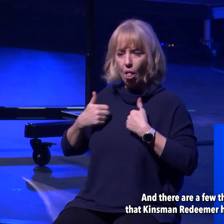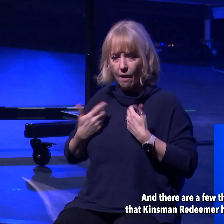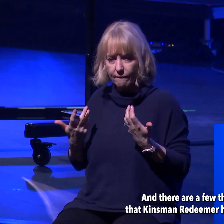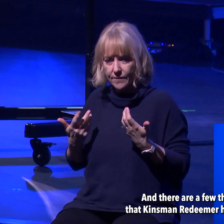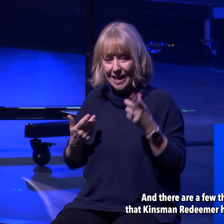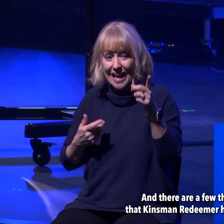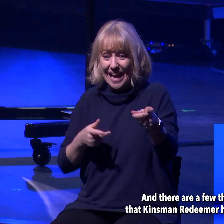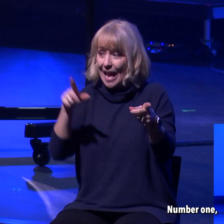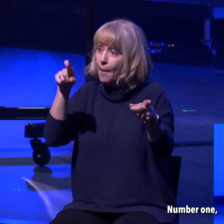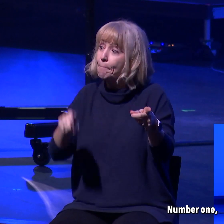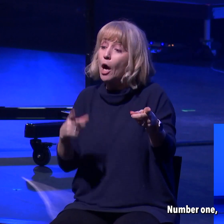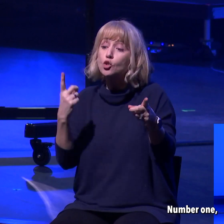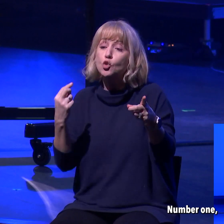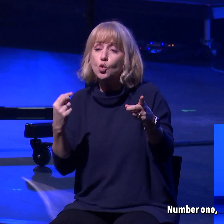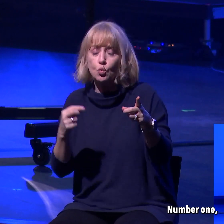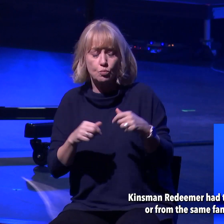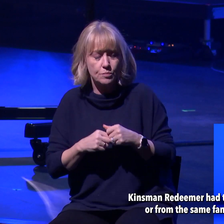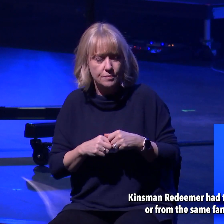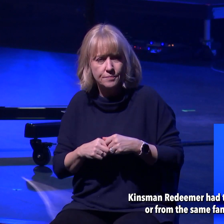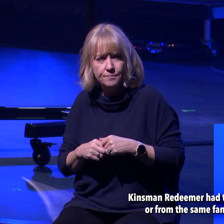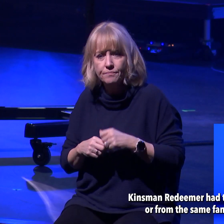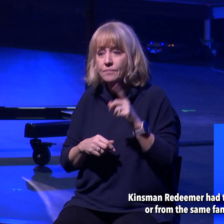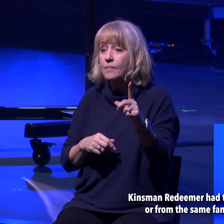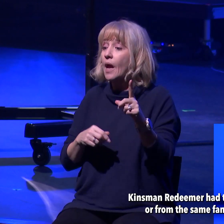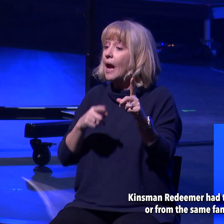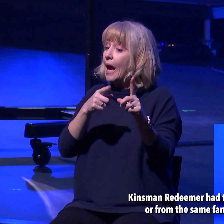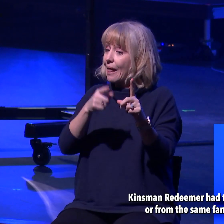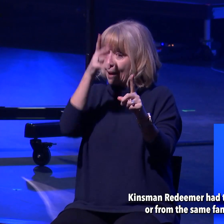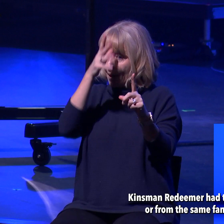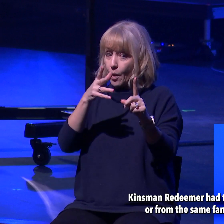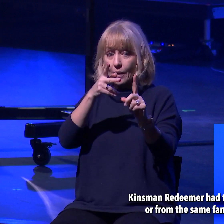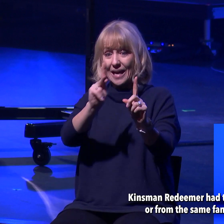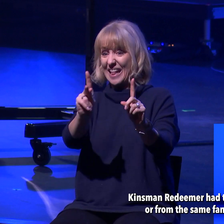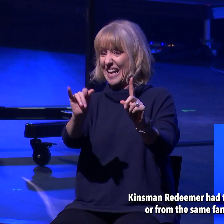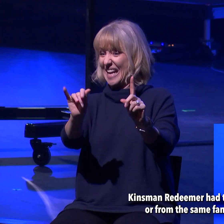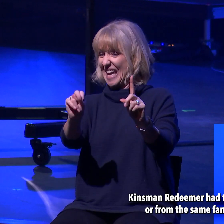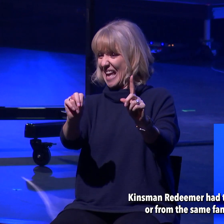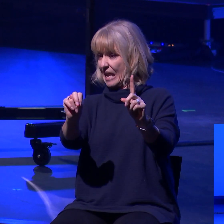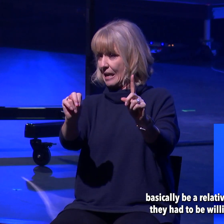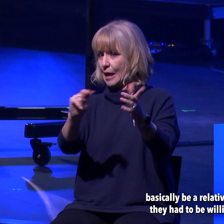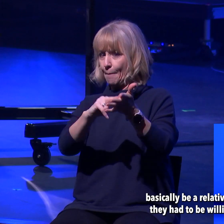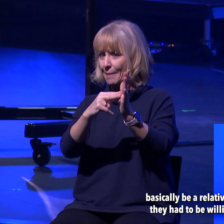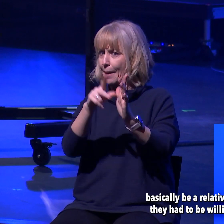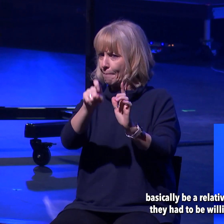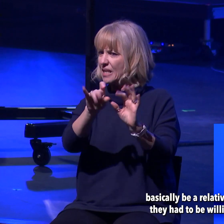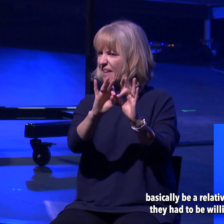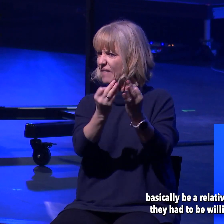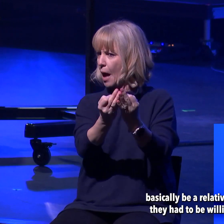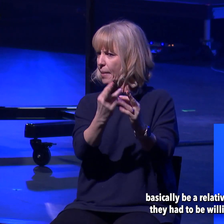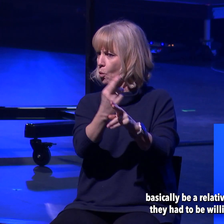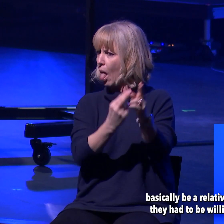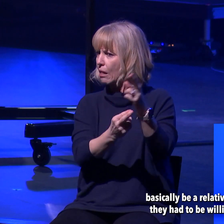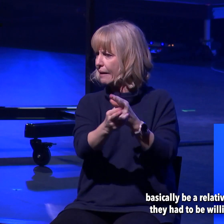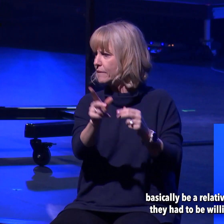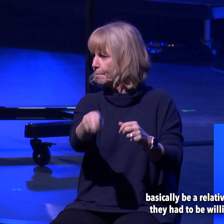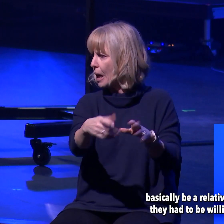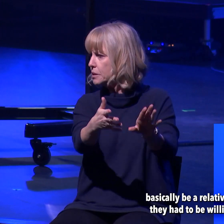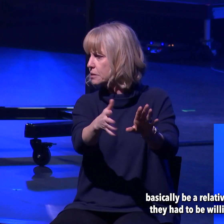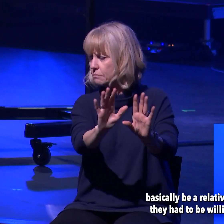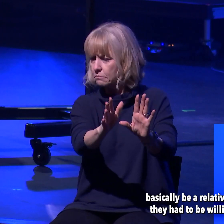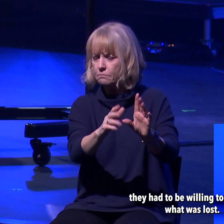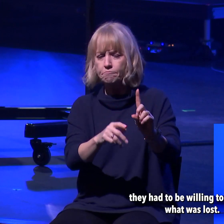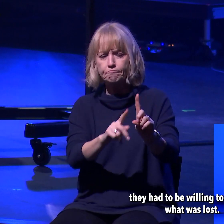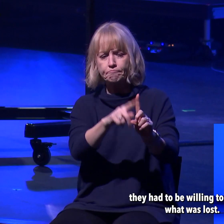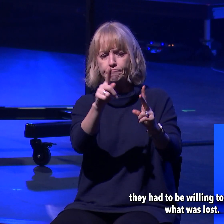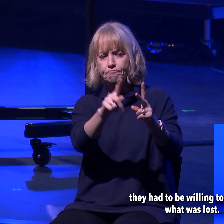to do. Number 1, kinsman redeemer had to be kin or from the same family, basically be a relative. 2, they had to